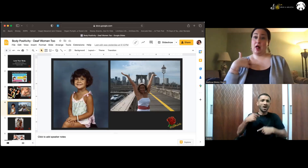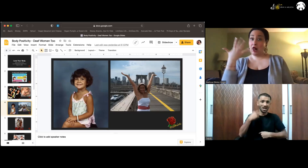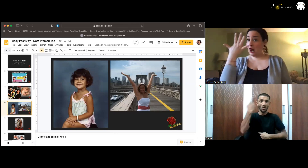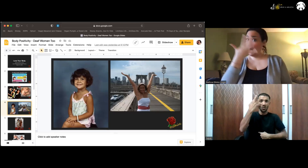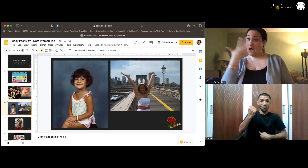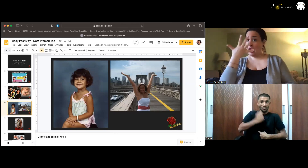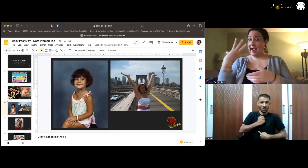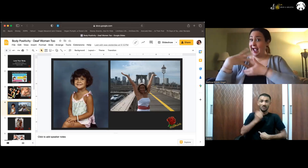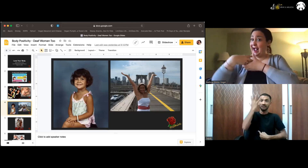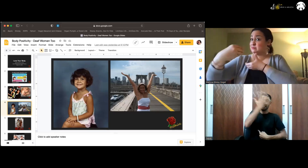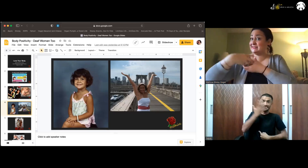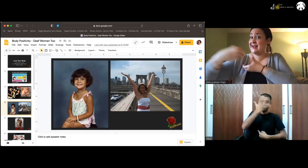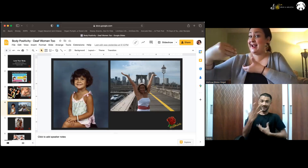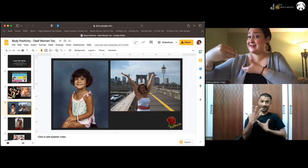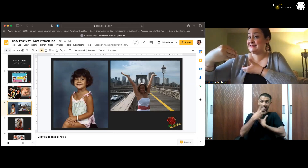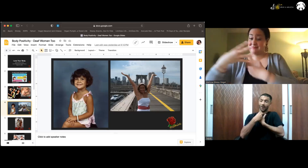think about their body types and everything.